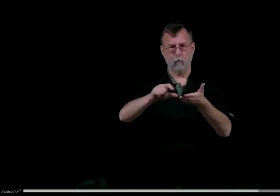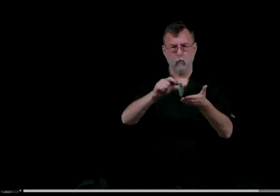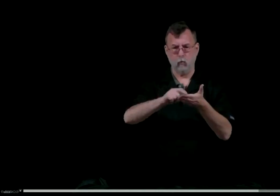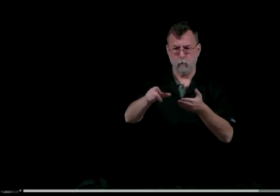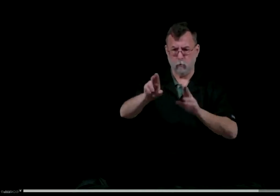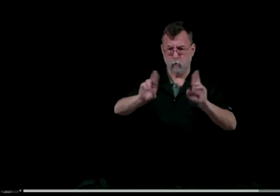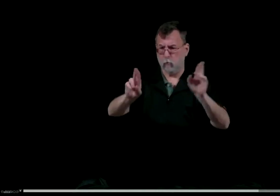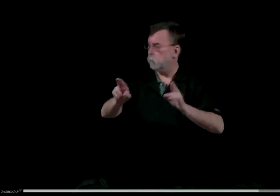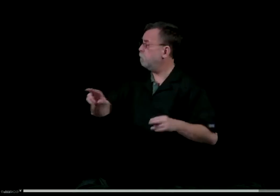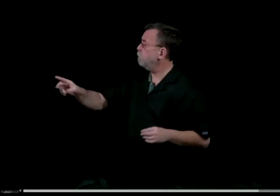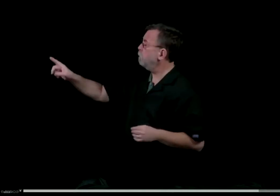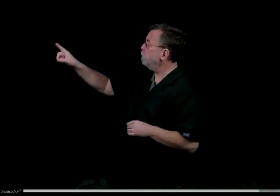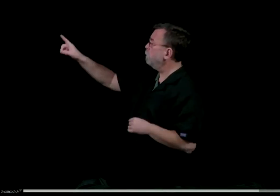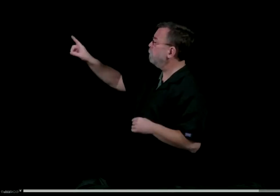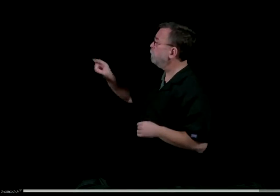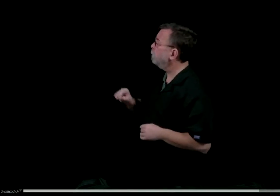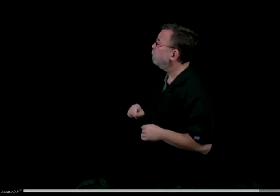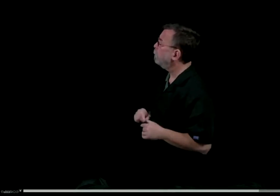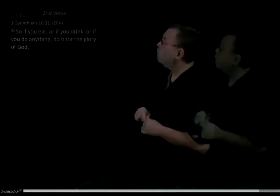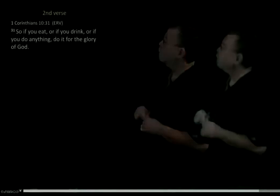in the same book, there's another verse. I'm going to show you this.